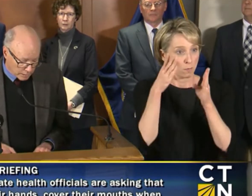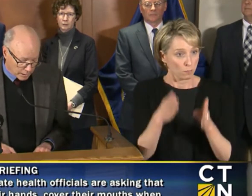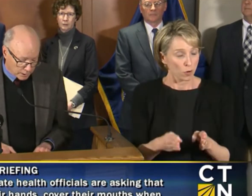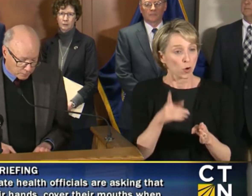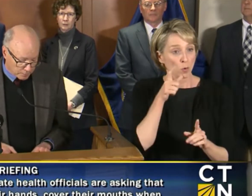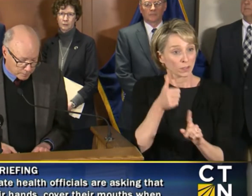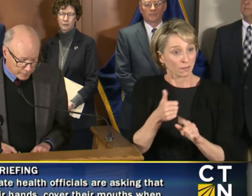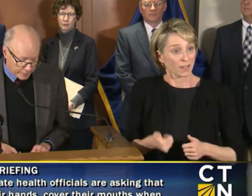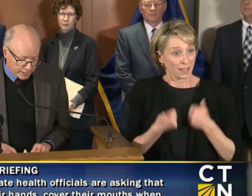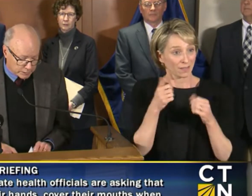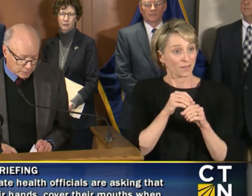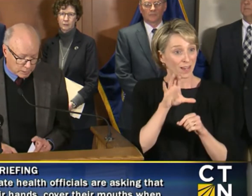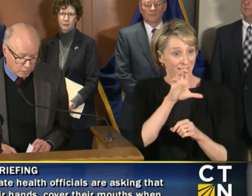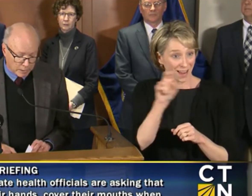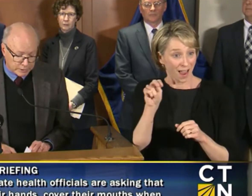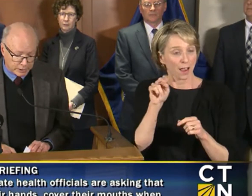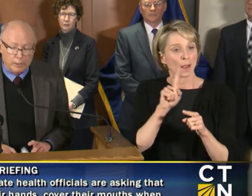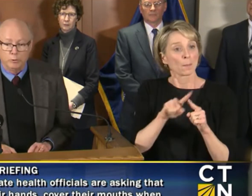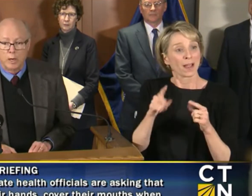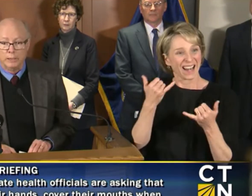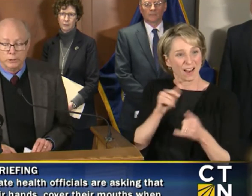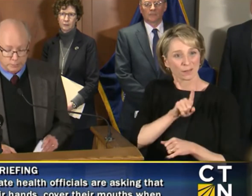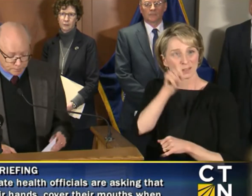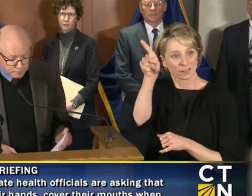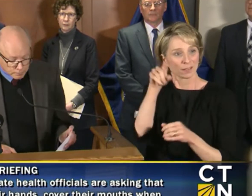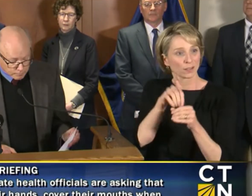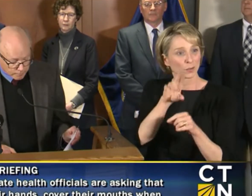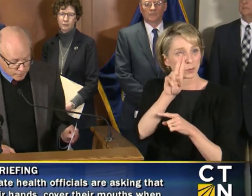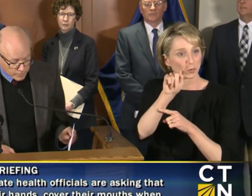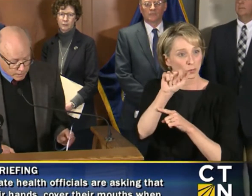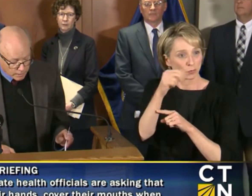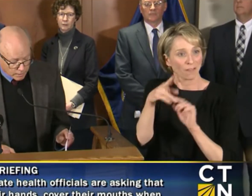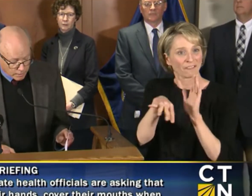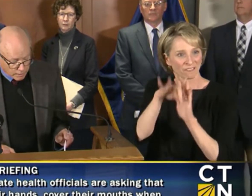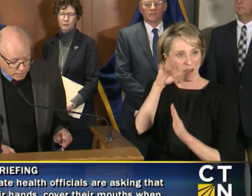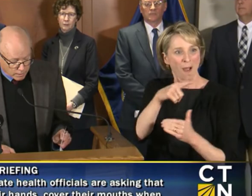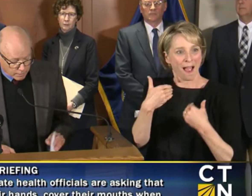so that is a resident of Greenwich.